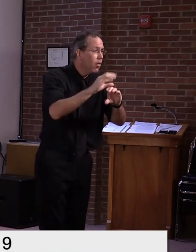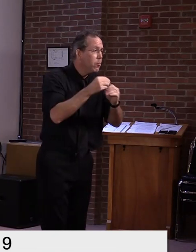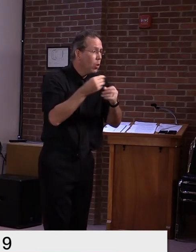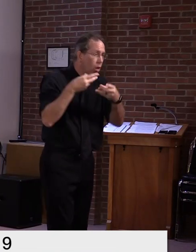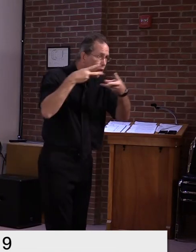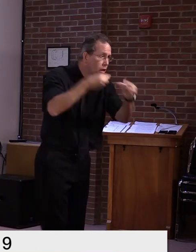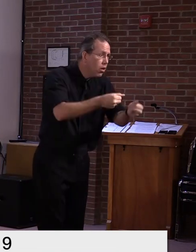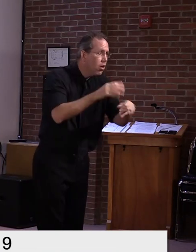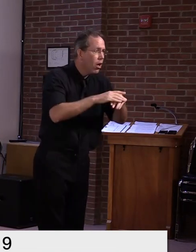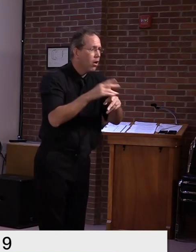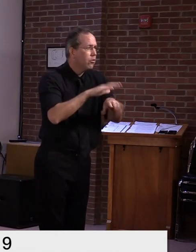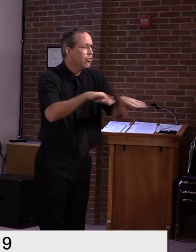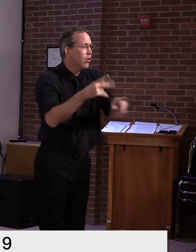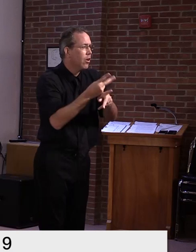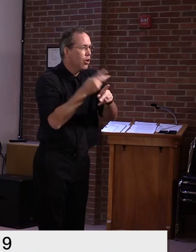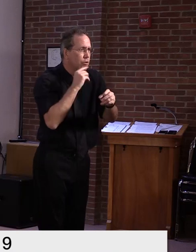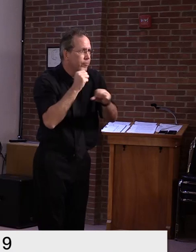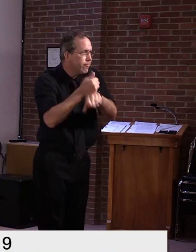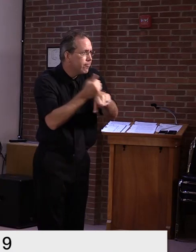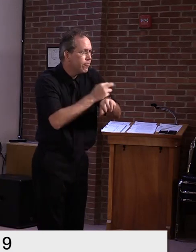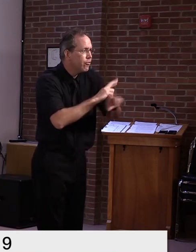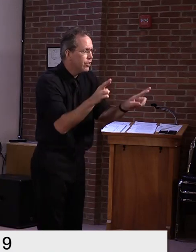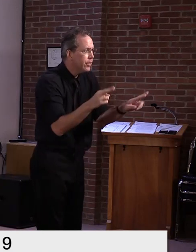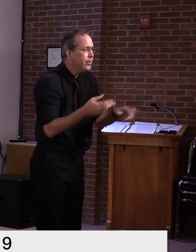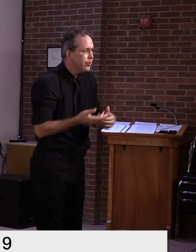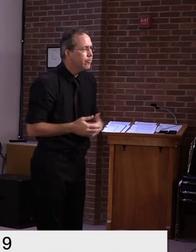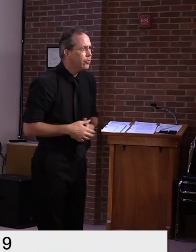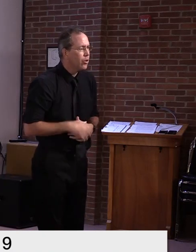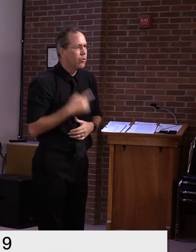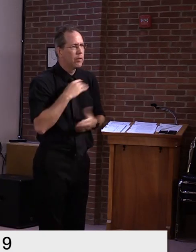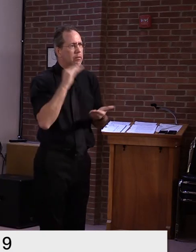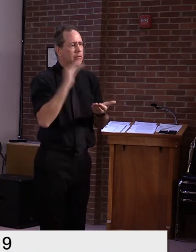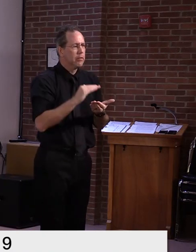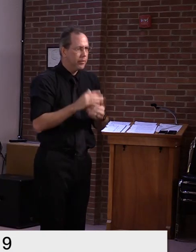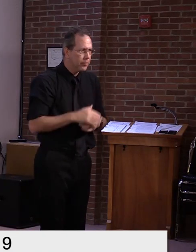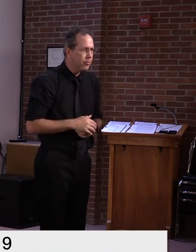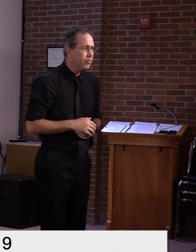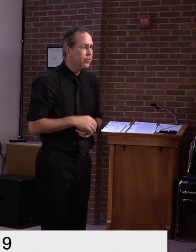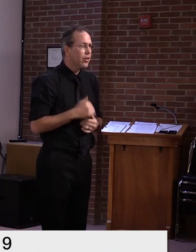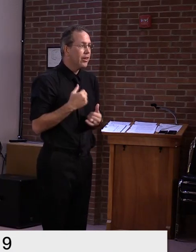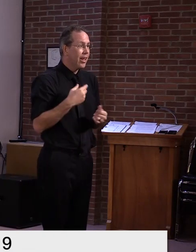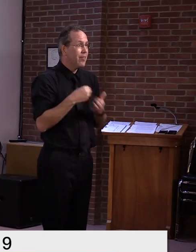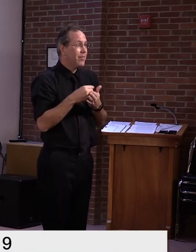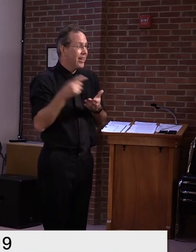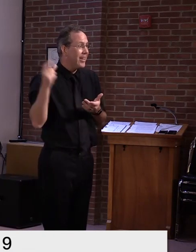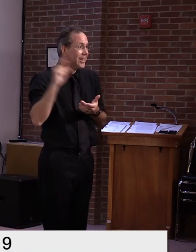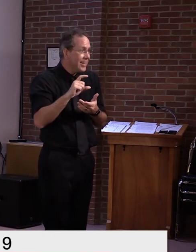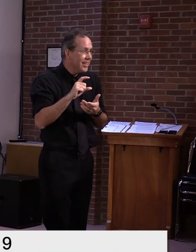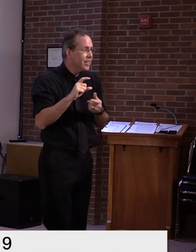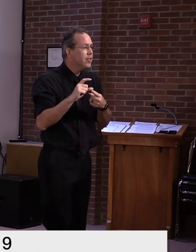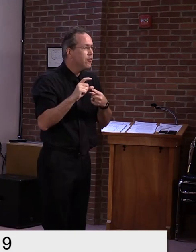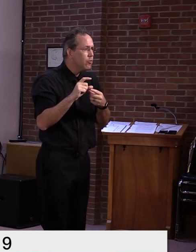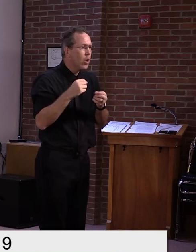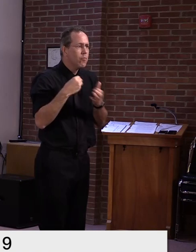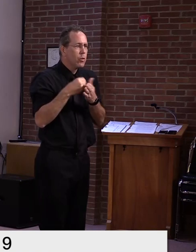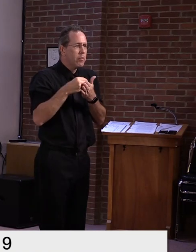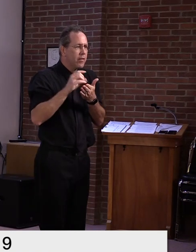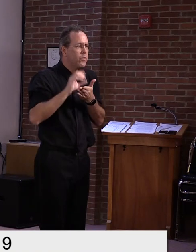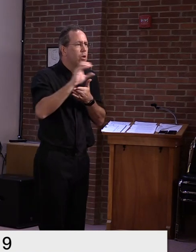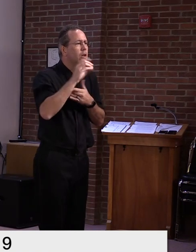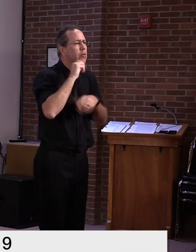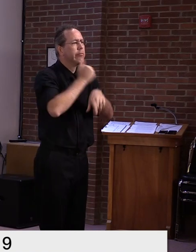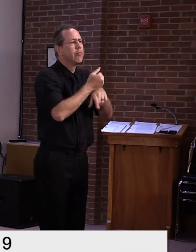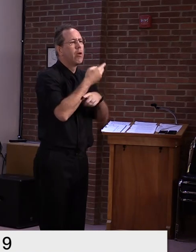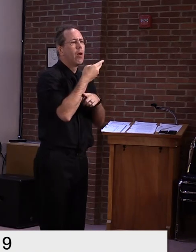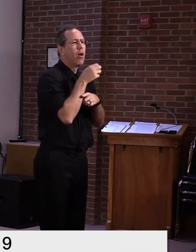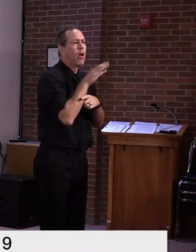had childcare slots, and this additional money that we're spending right now. So we want to